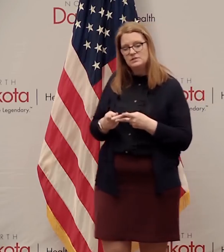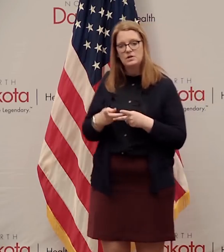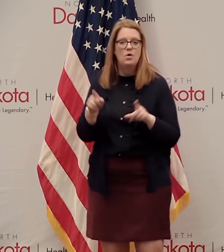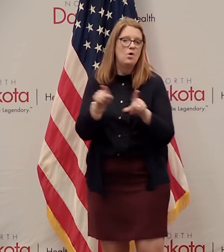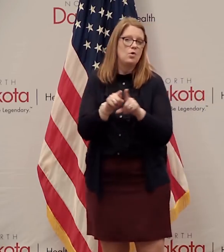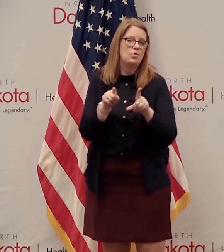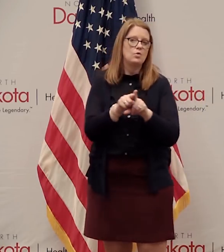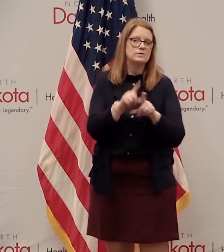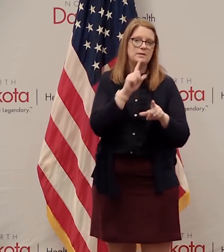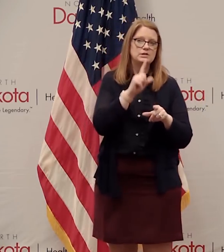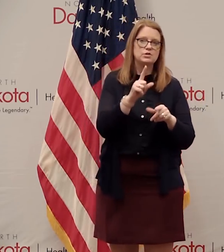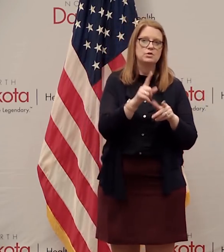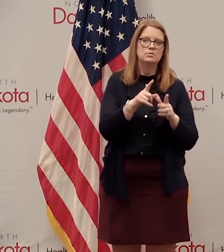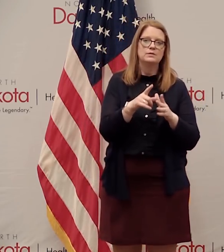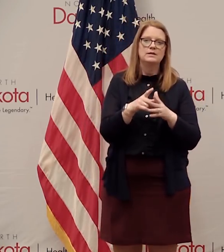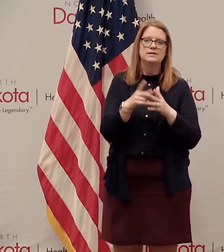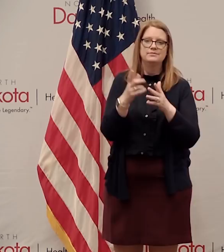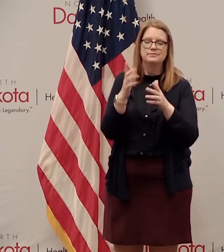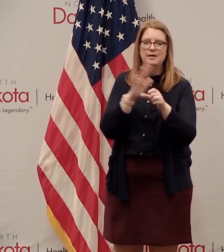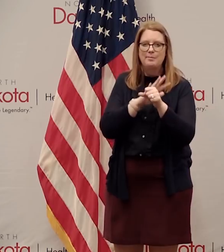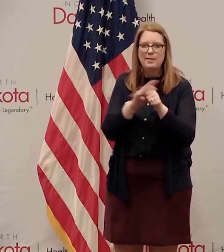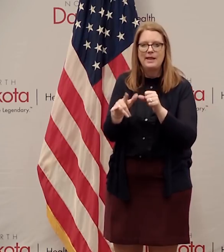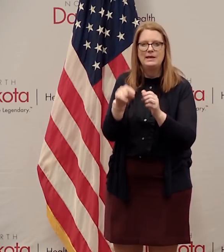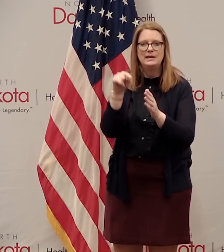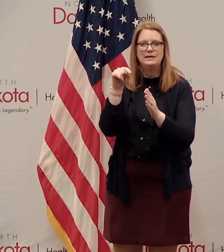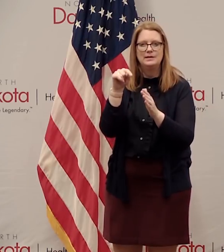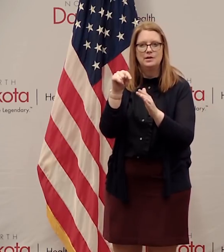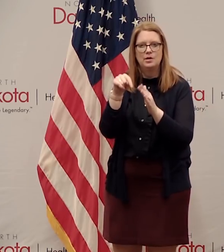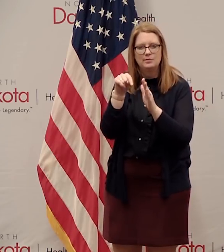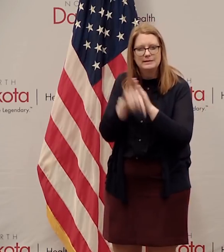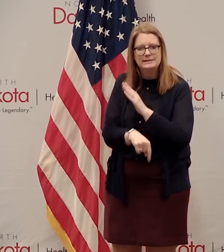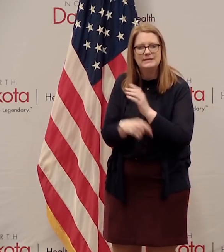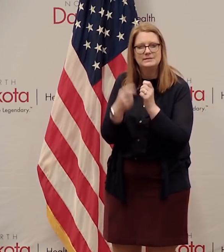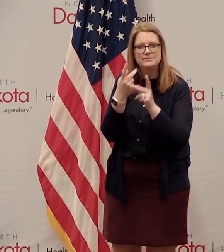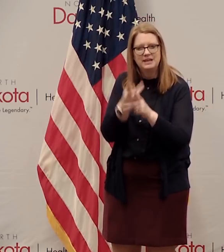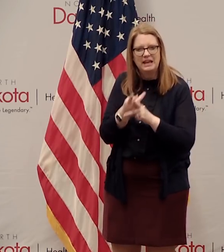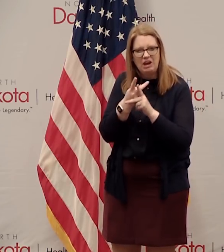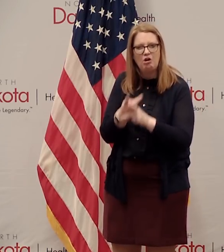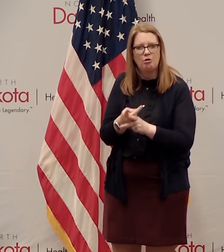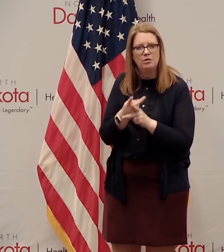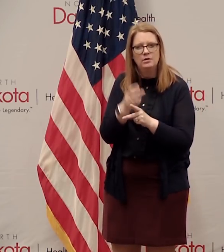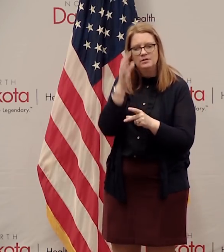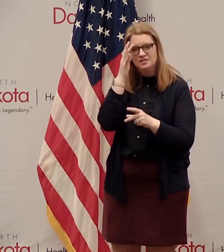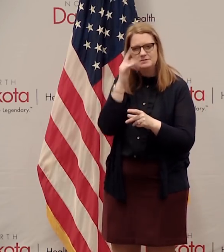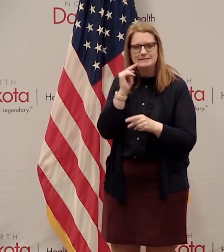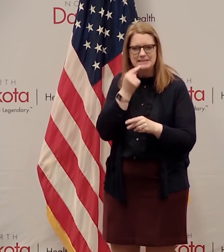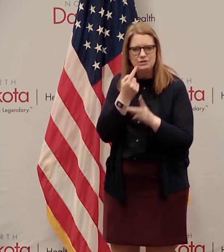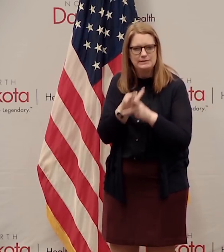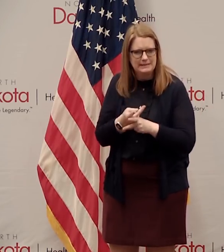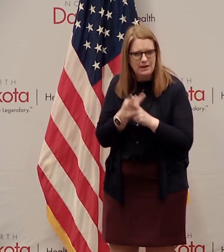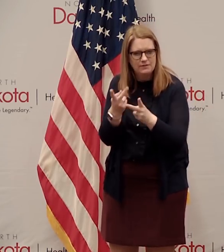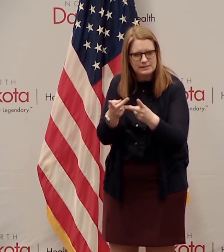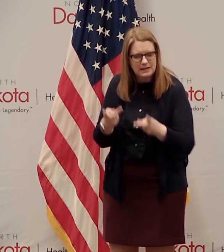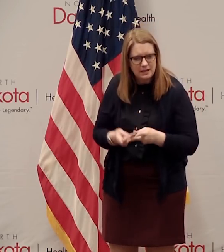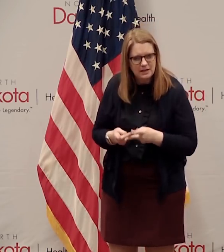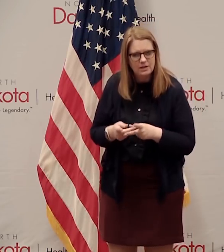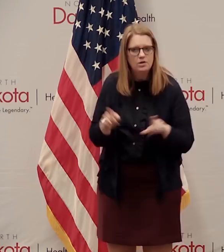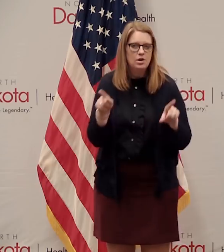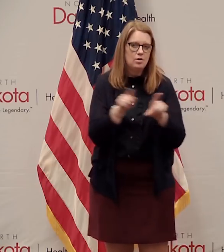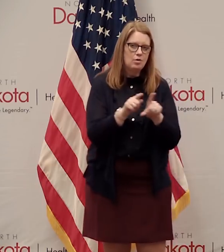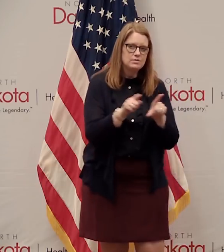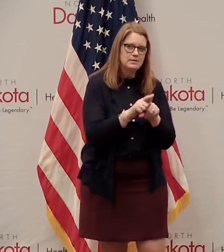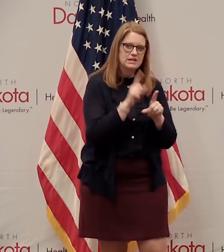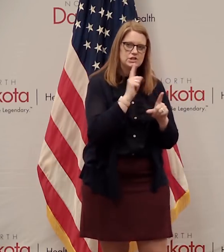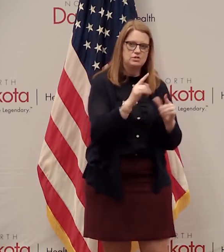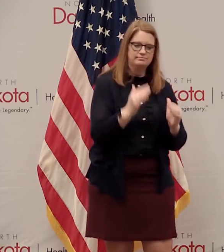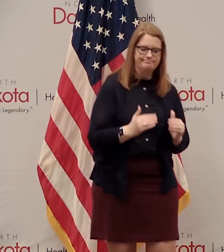we've got plenty of intensive care capability, because that's the way that you can save lives. And we've done really well on the second part of that, is making sure that we've